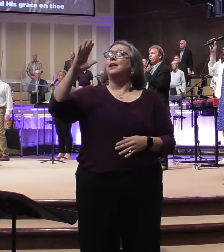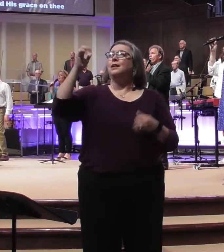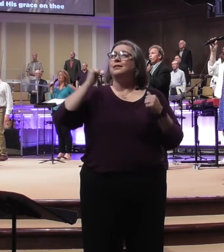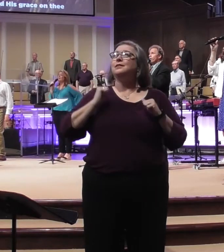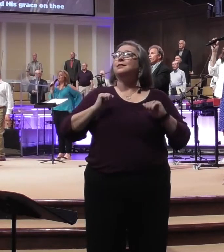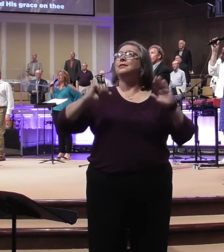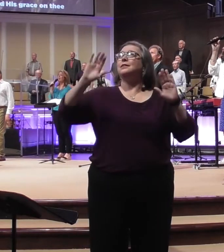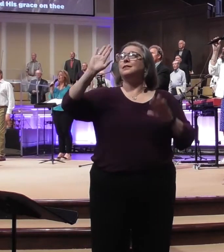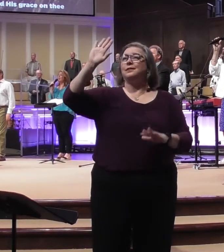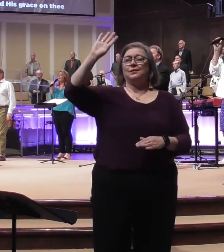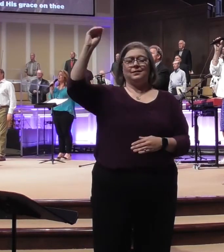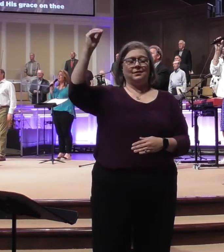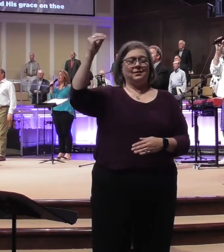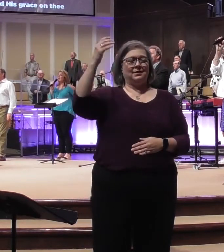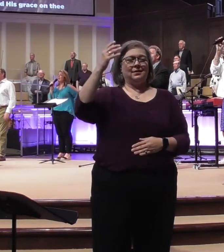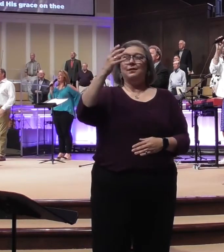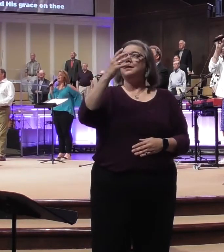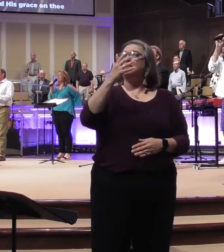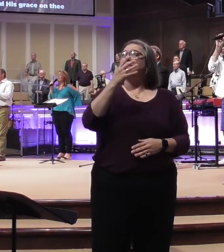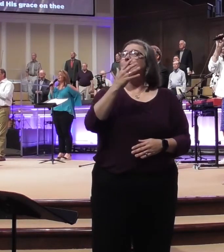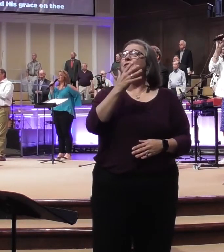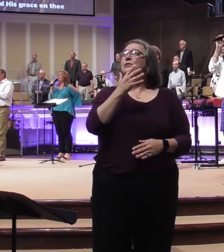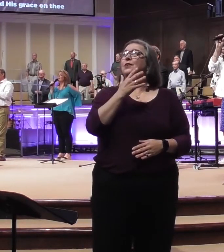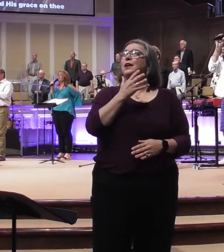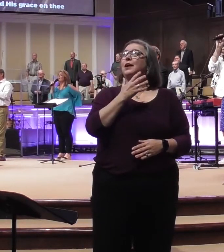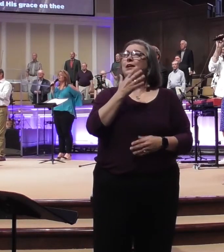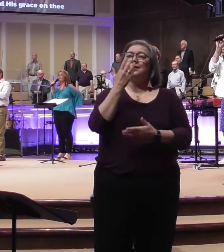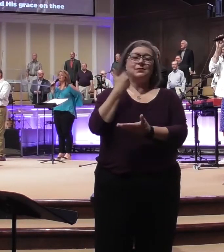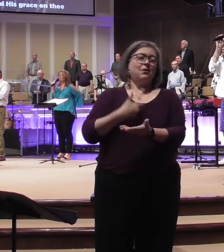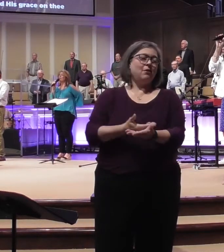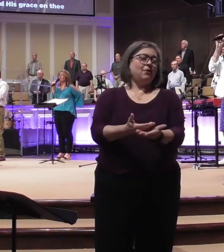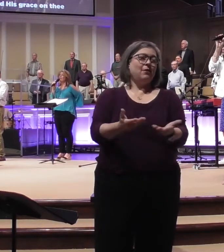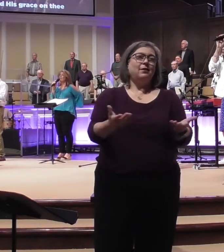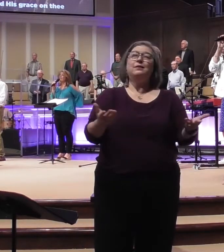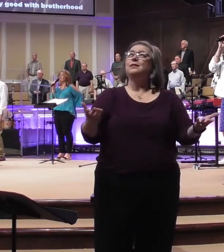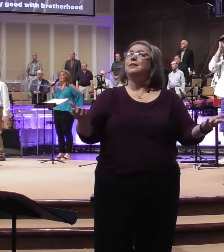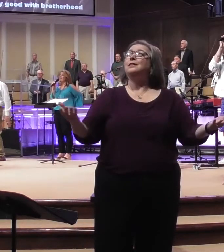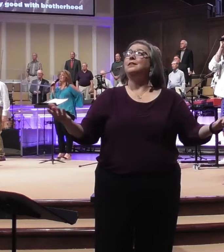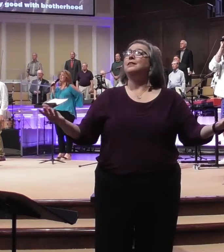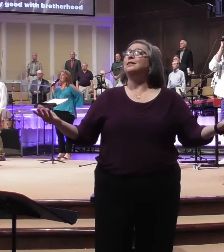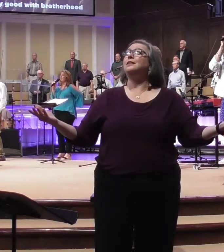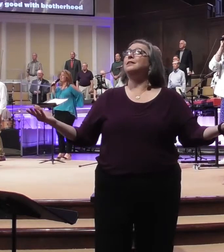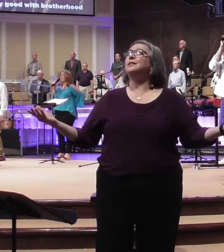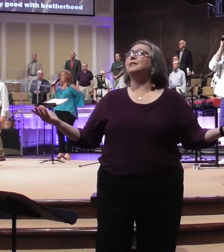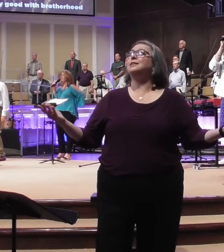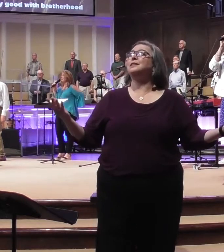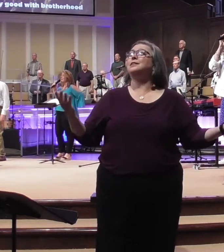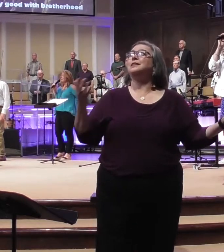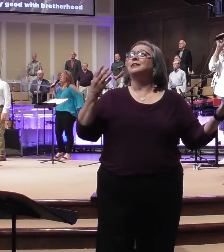America, God shed his grace on thee